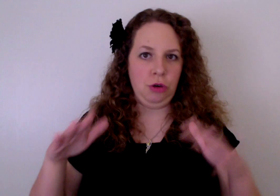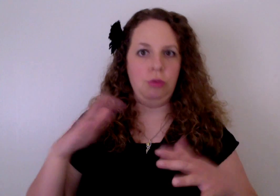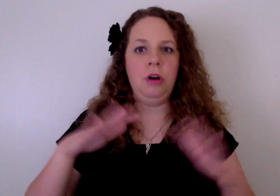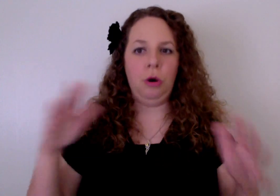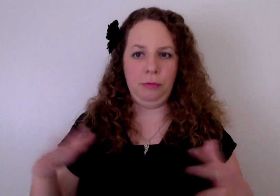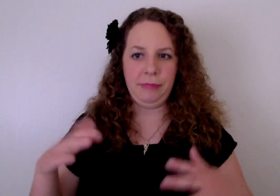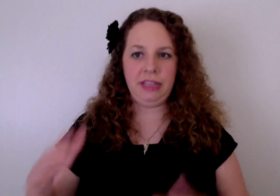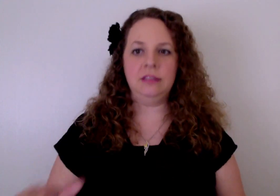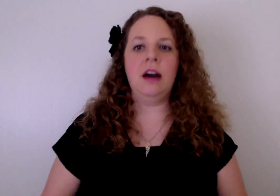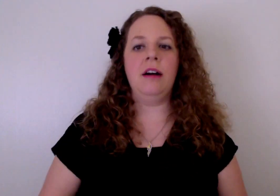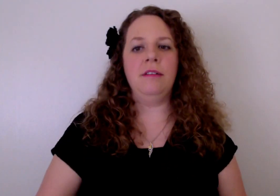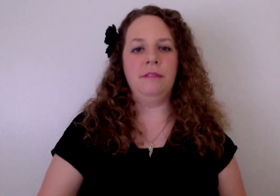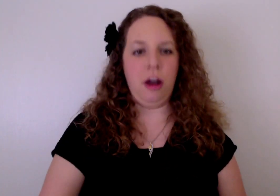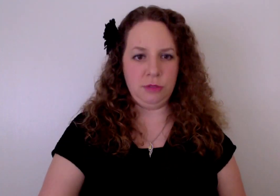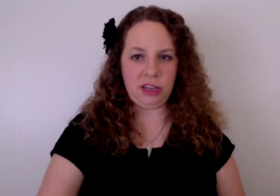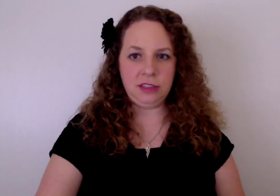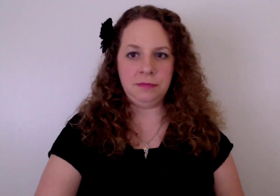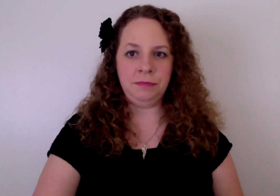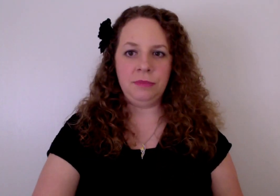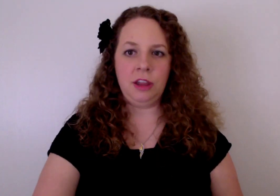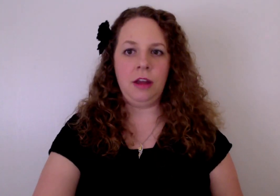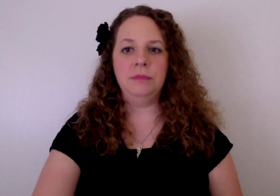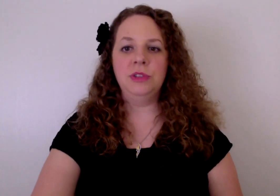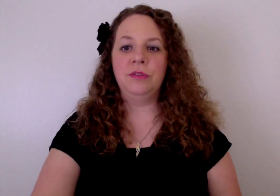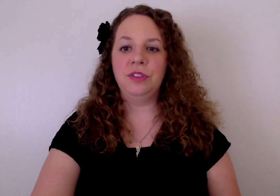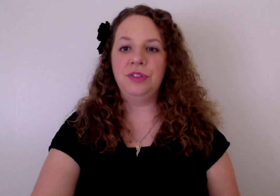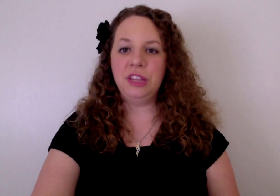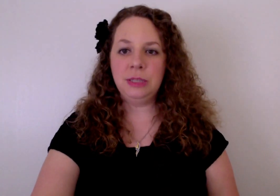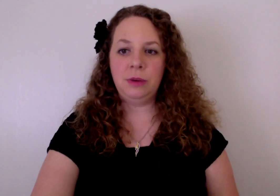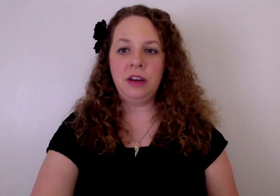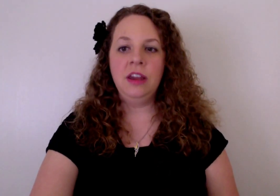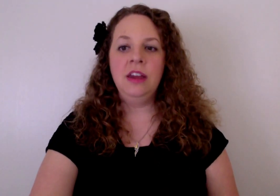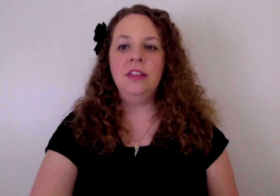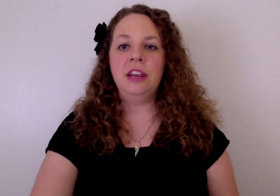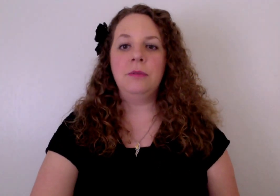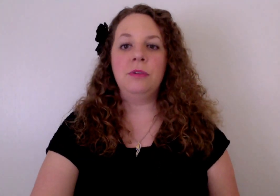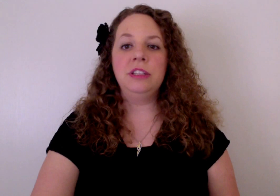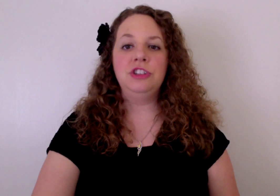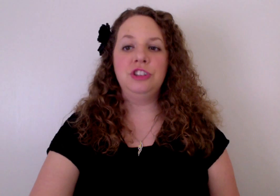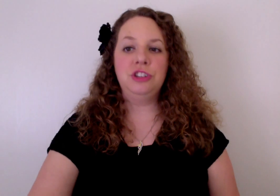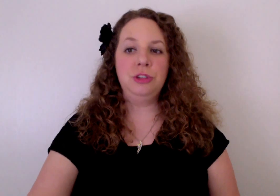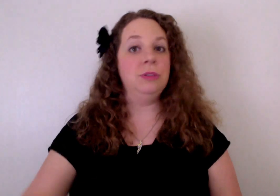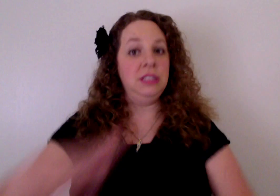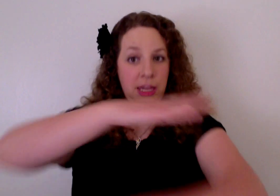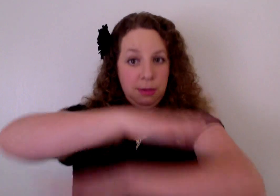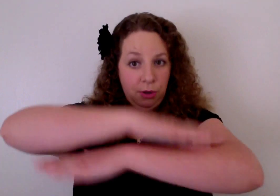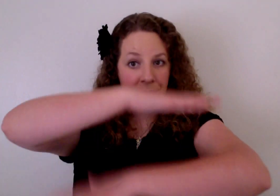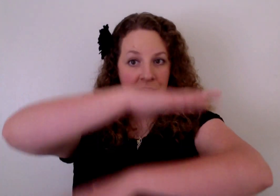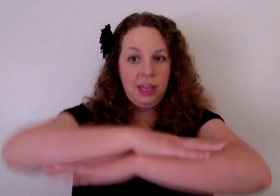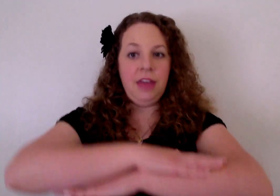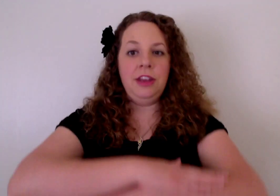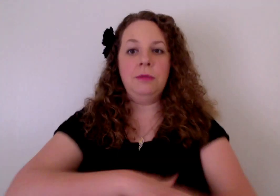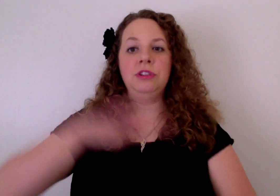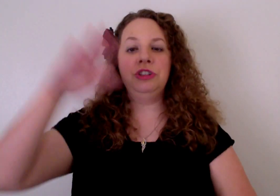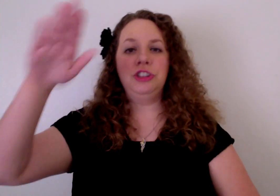a whole mix of objects. So for this one, then I'm going to just use table and then I'm going to just